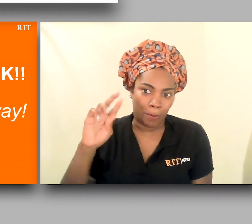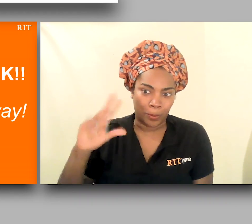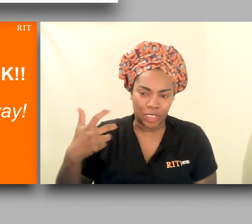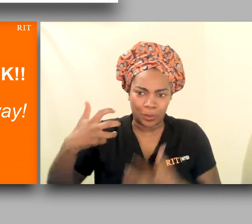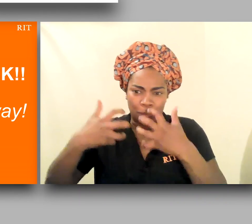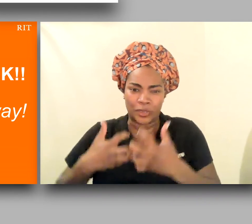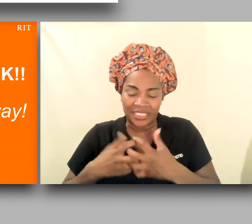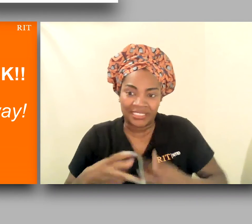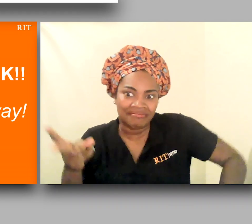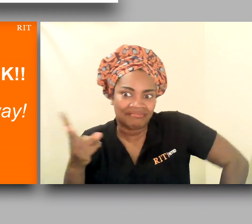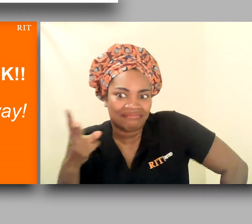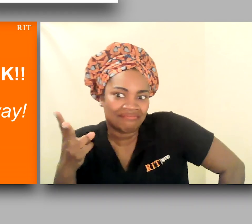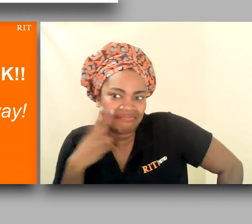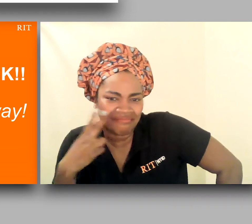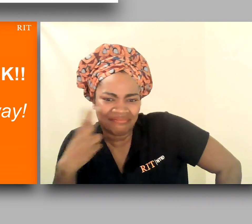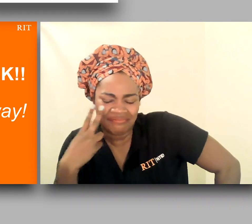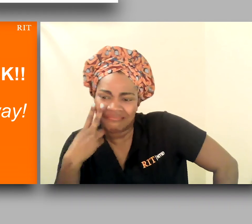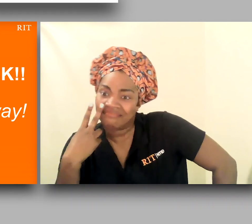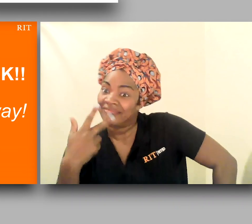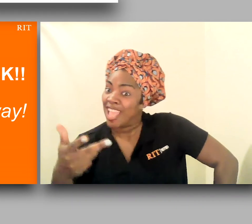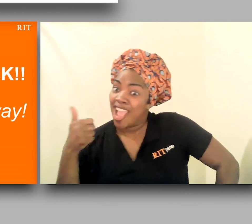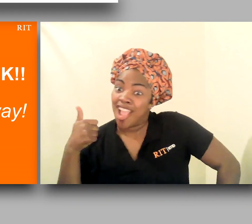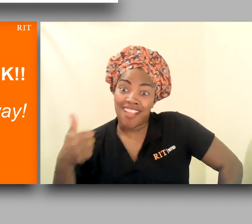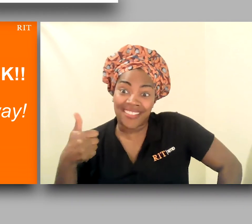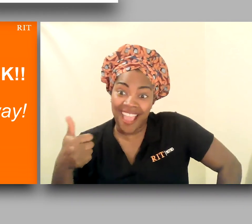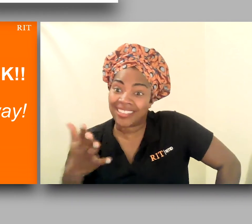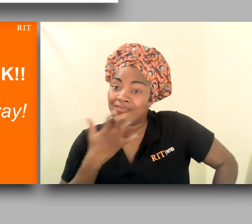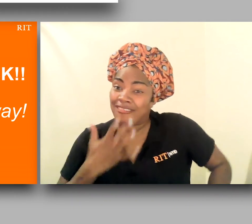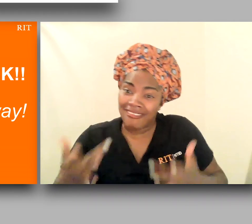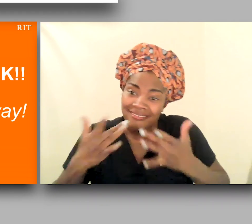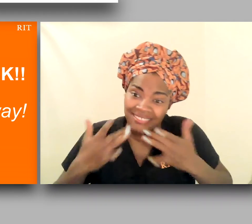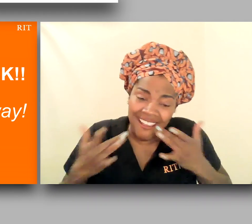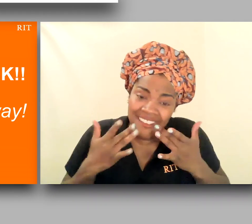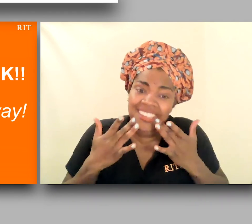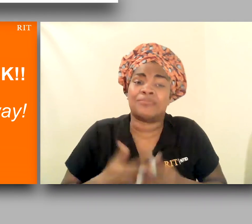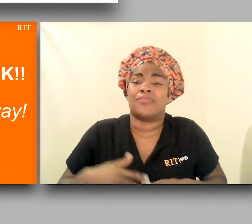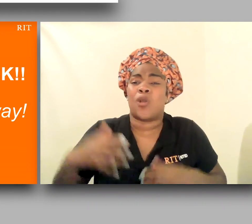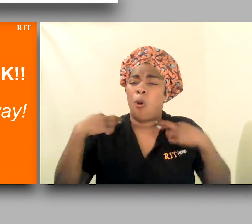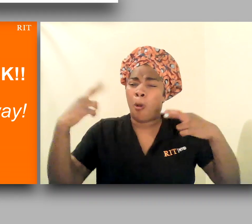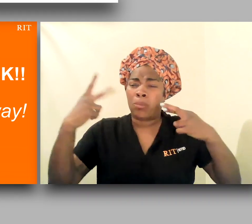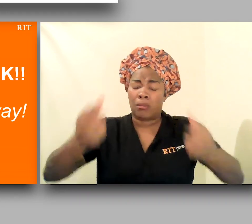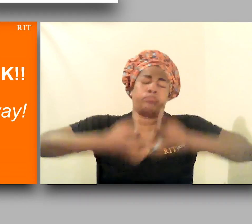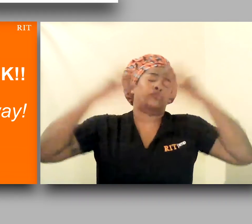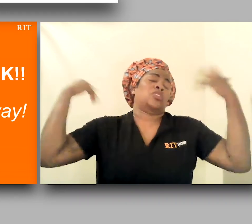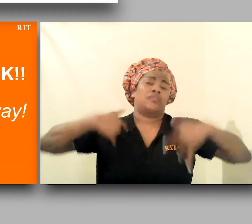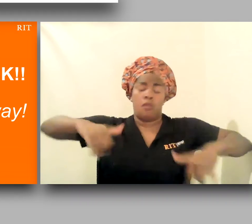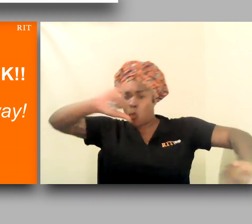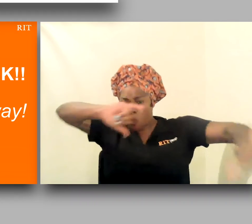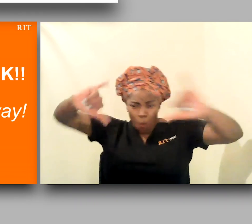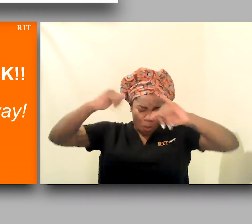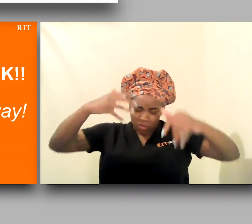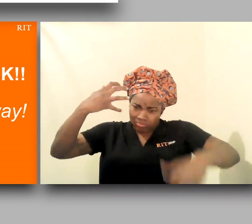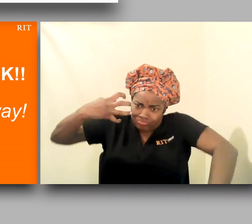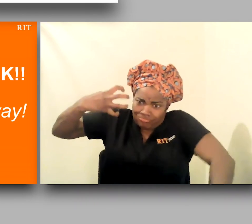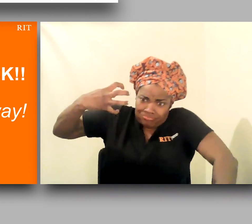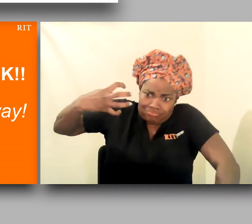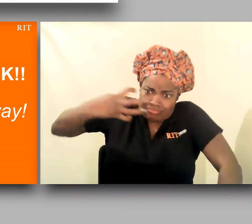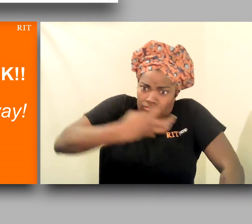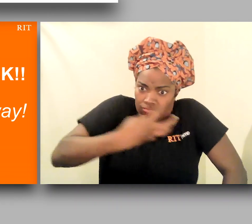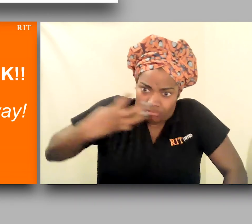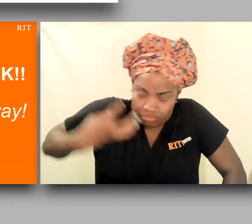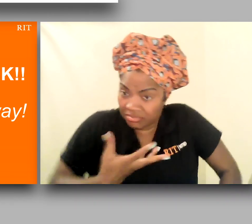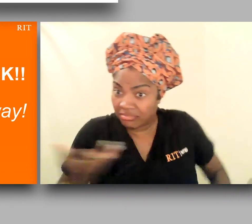experiments. So have fun, good luck, go crazy. I mean, you never know what